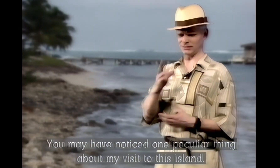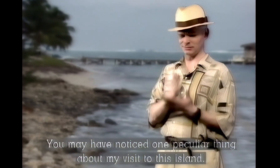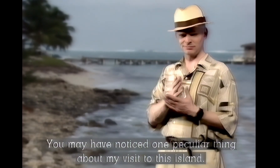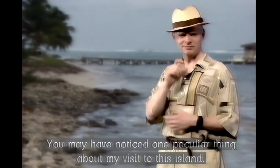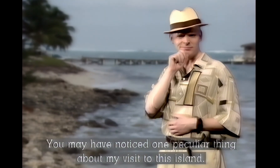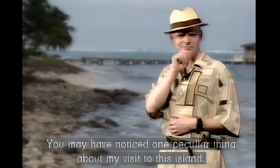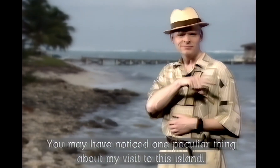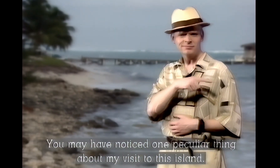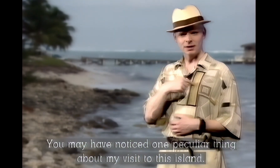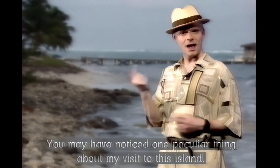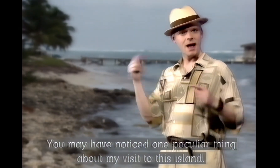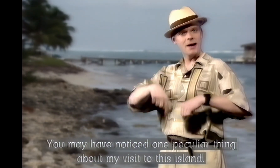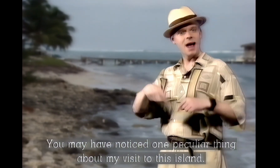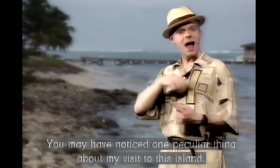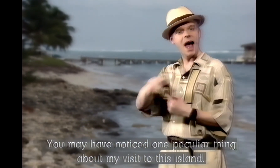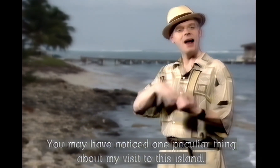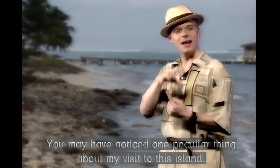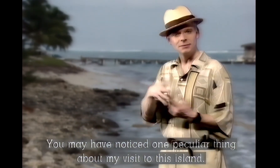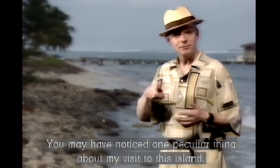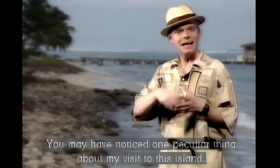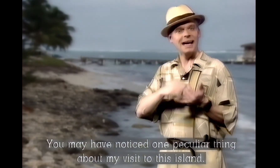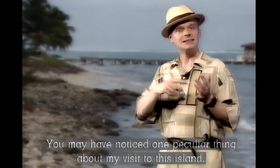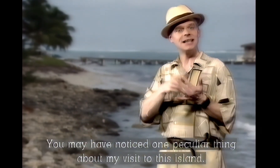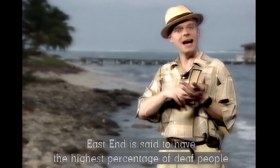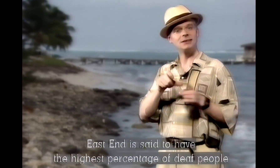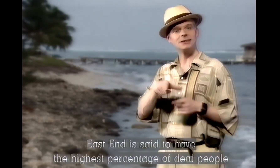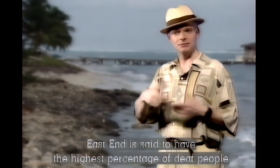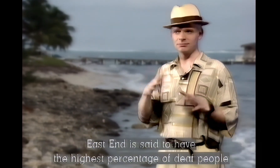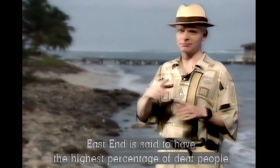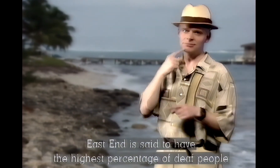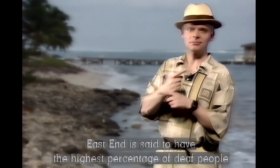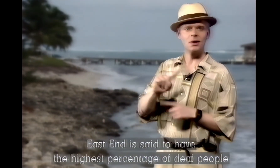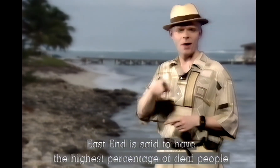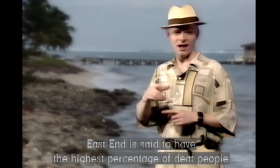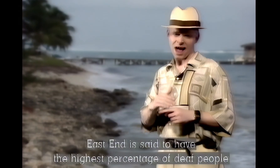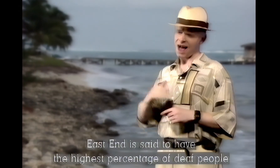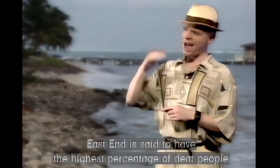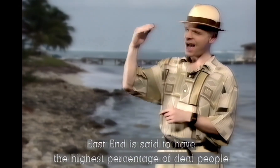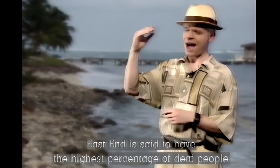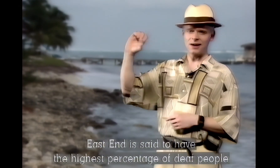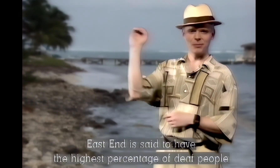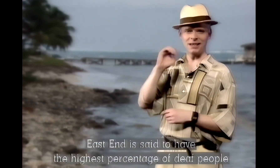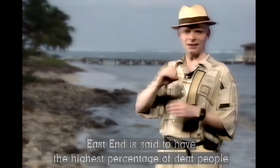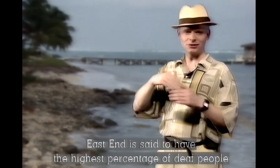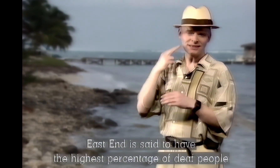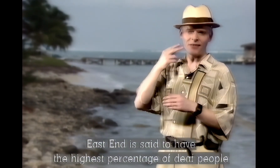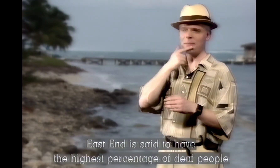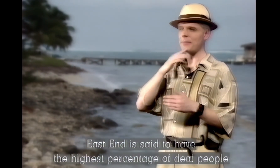Now, you may have noticed one peculiar thing about my visit to this island. East End is said to have the highest percentage of deaf people anywhere in